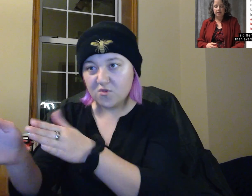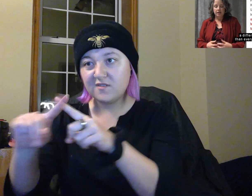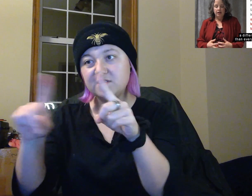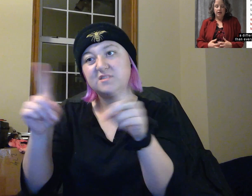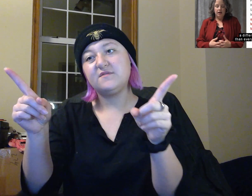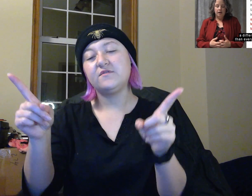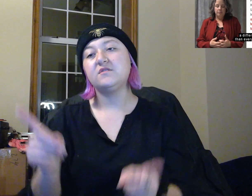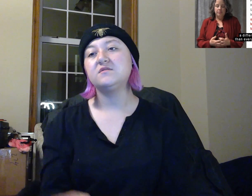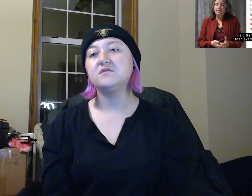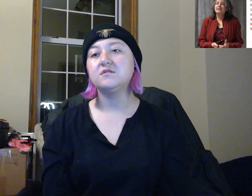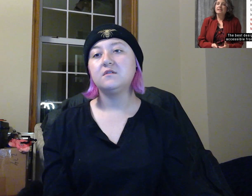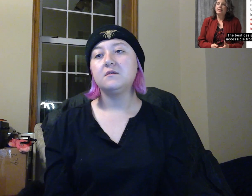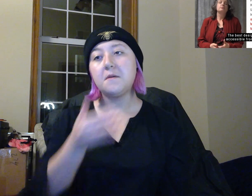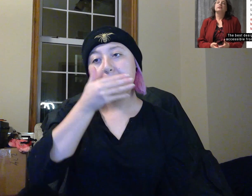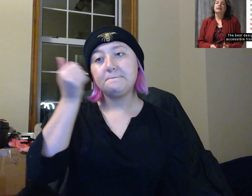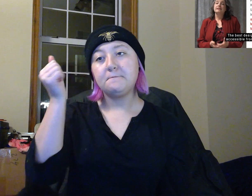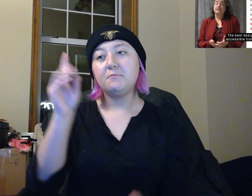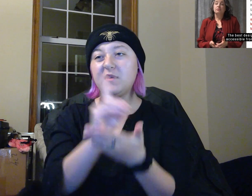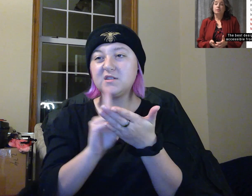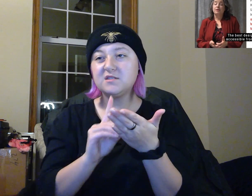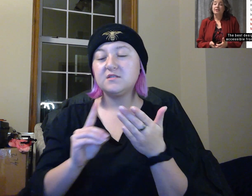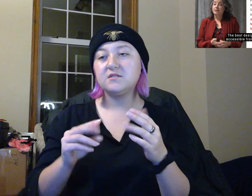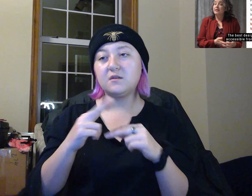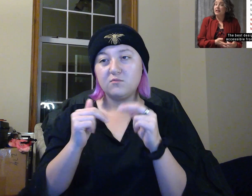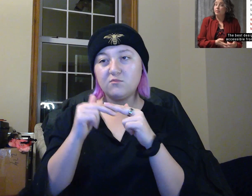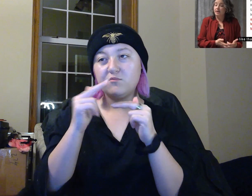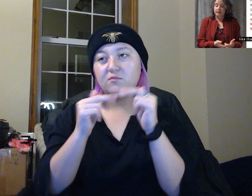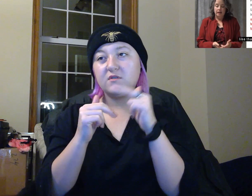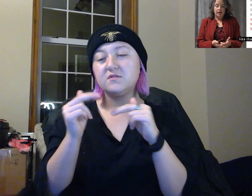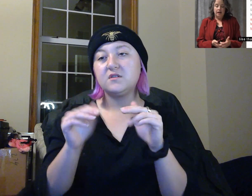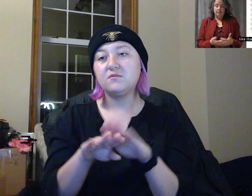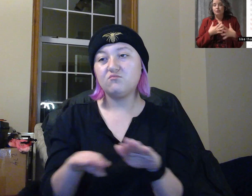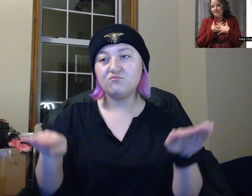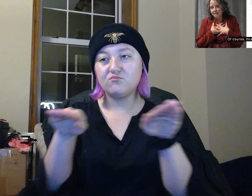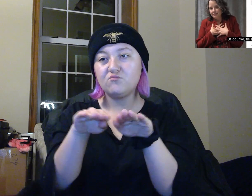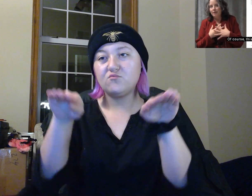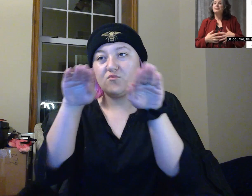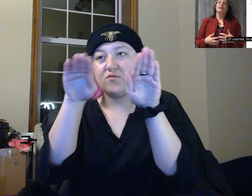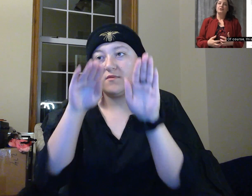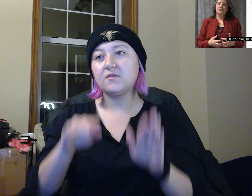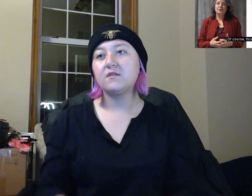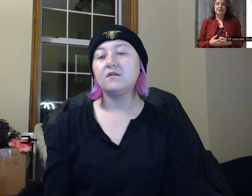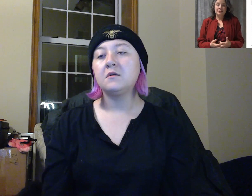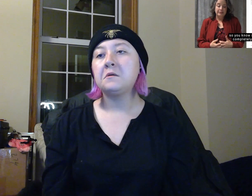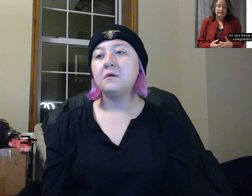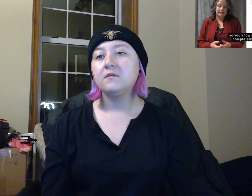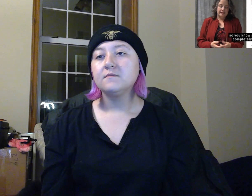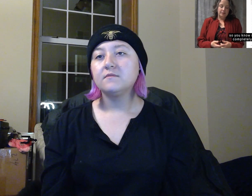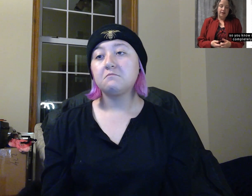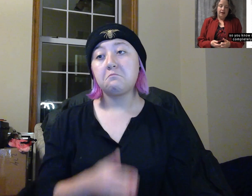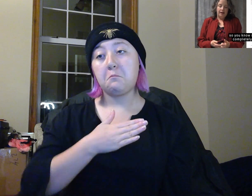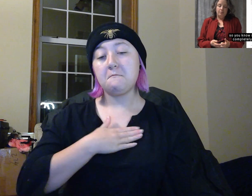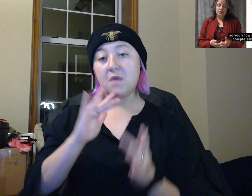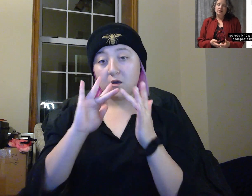else. The best design is building it accessible from the ground up, like that library. Of course, this is my website, so you know it's going to be completely